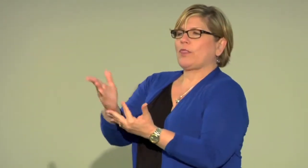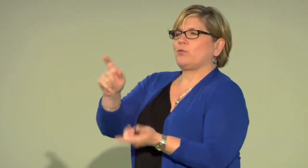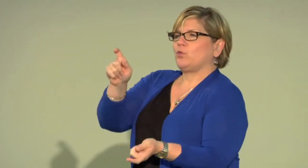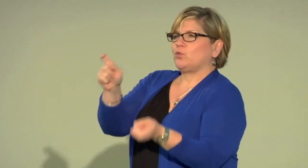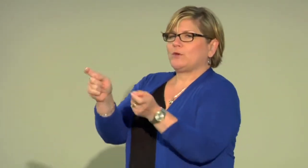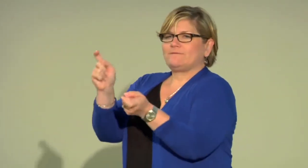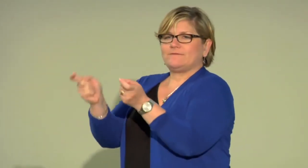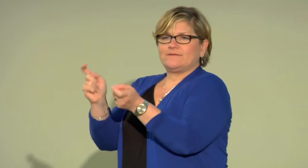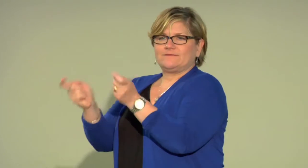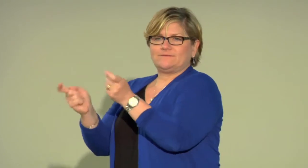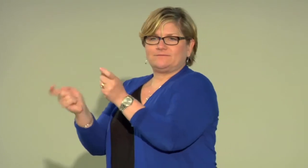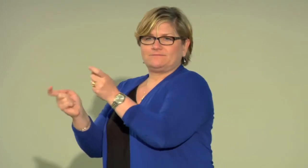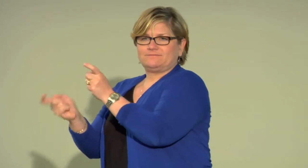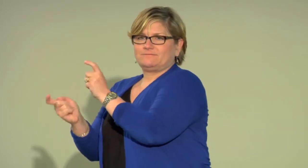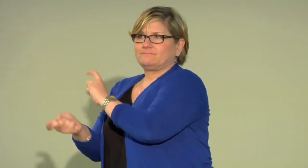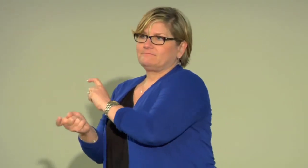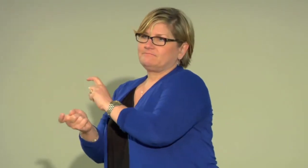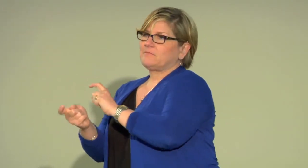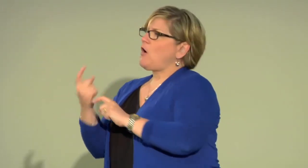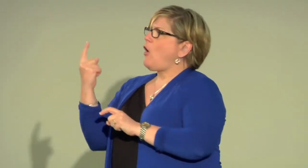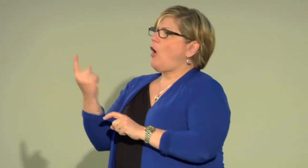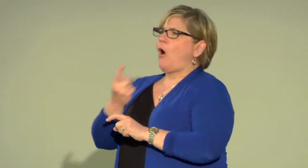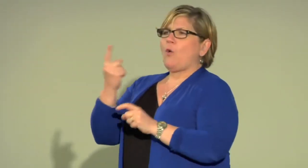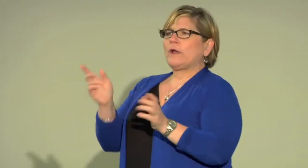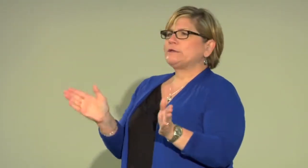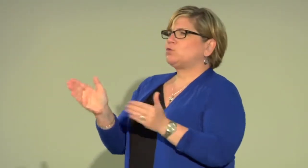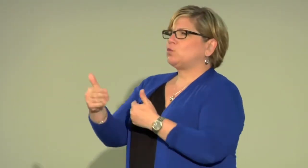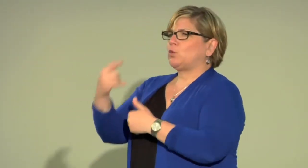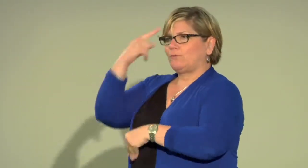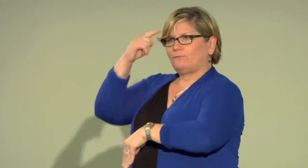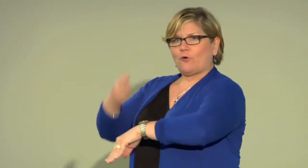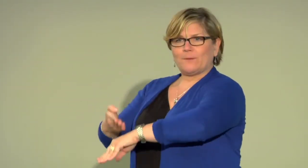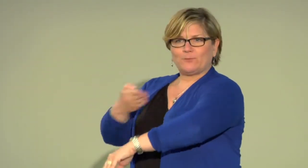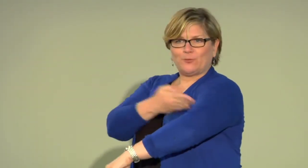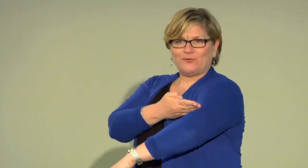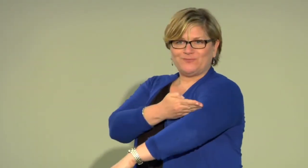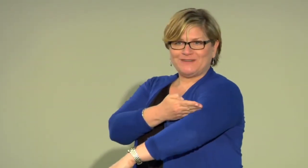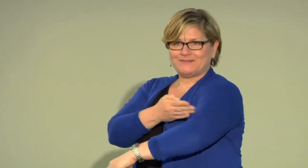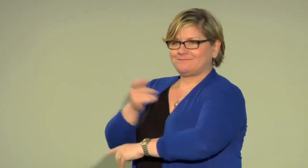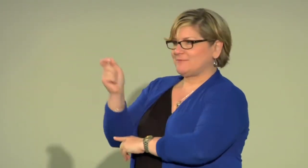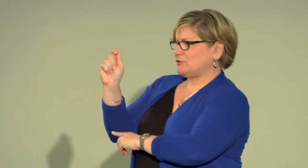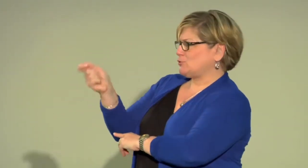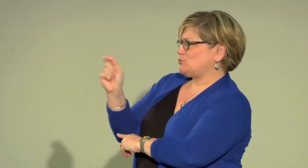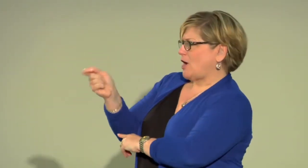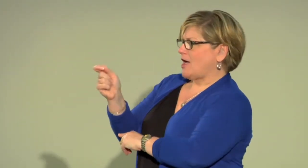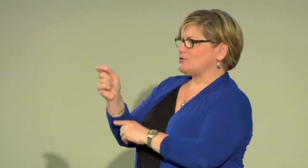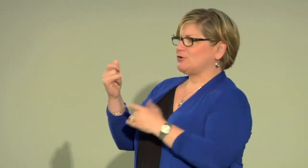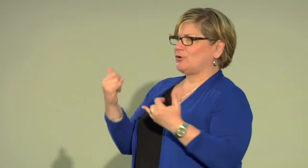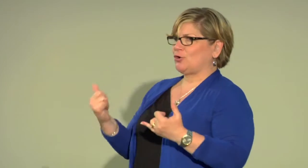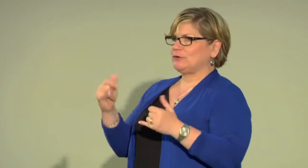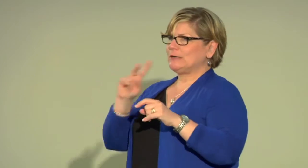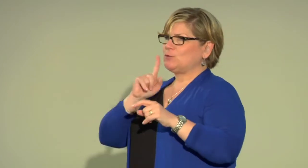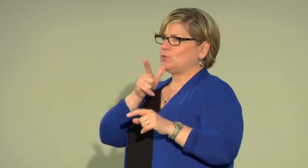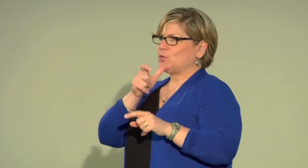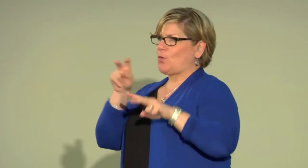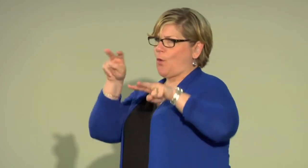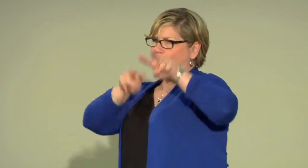Currently, what we are doing with the plan is it's experiencing some revisions because, you know, there's always room for